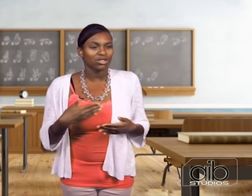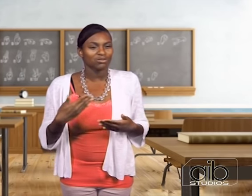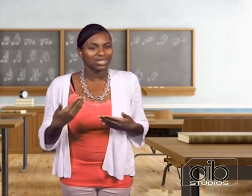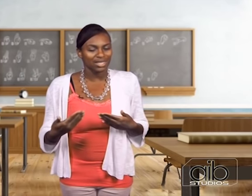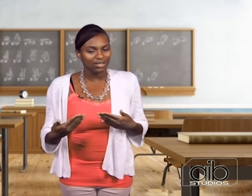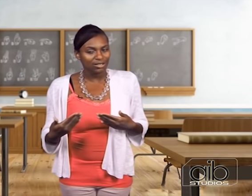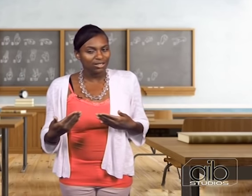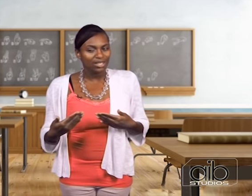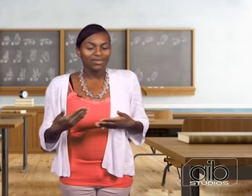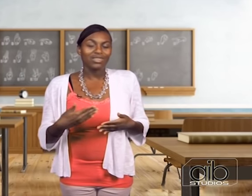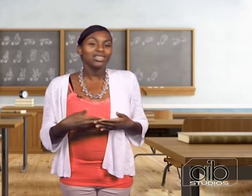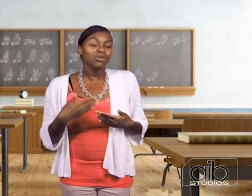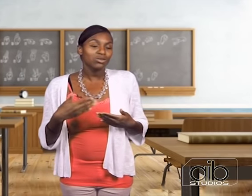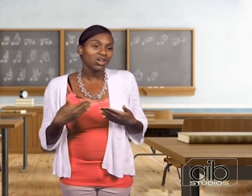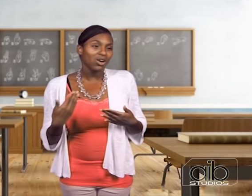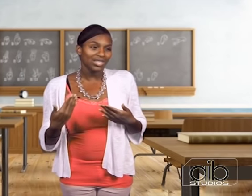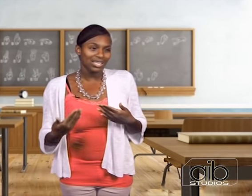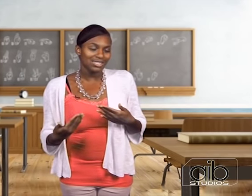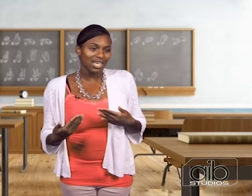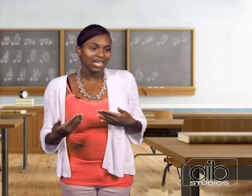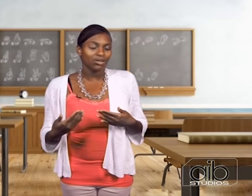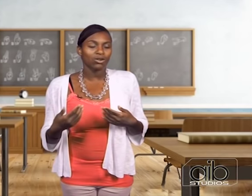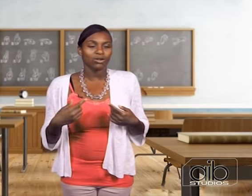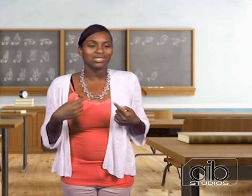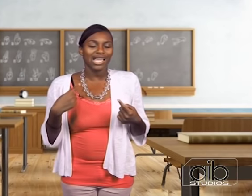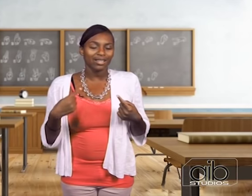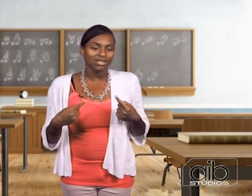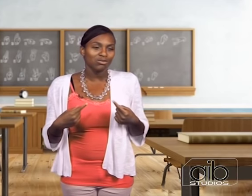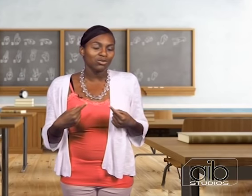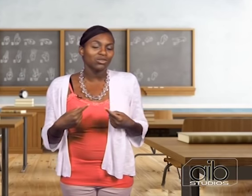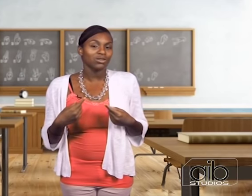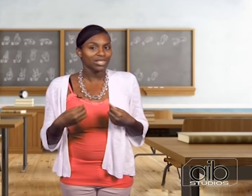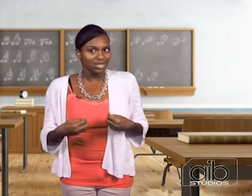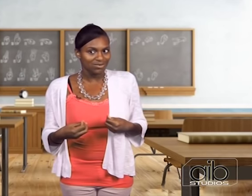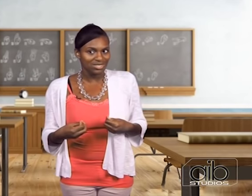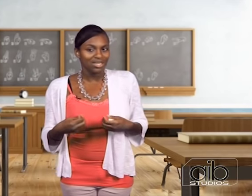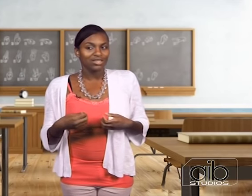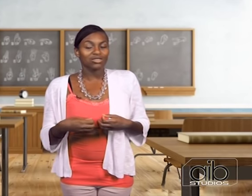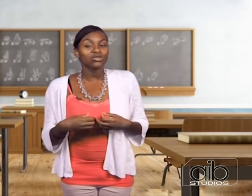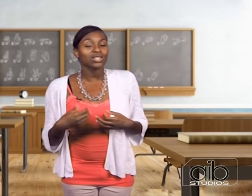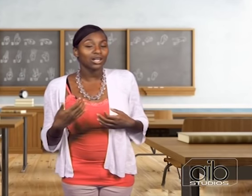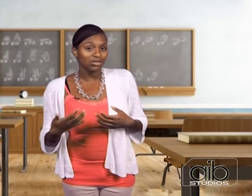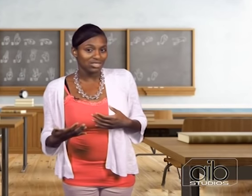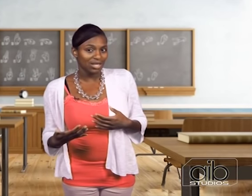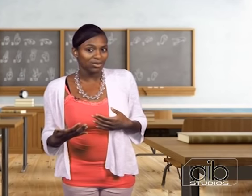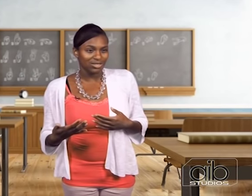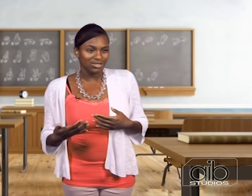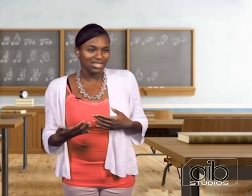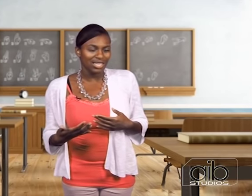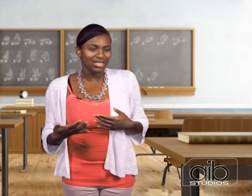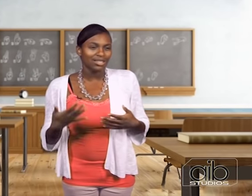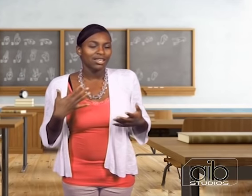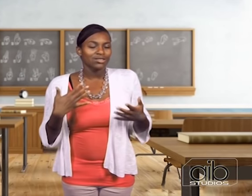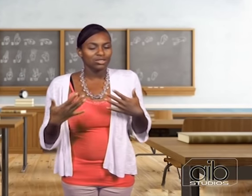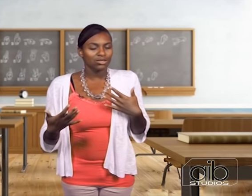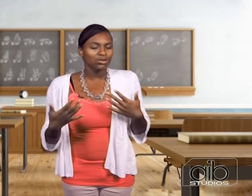a beginner, then they will talk and sign or silently move their lips so you can understand what they're saying, to